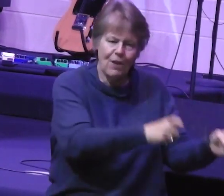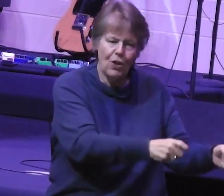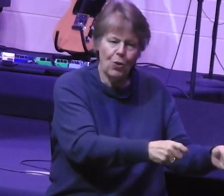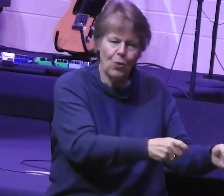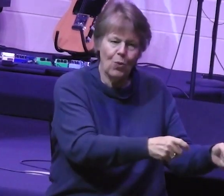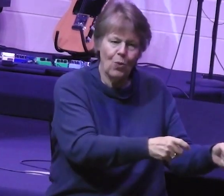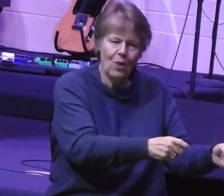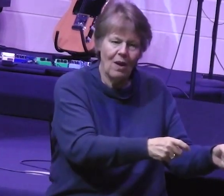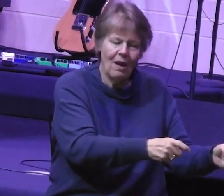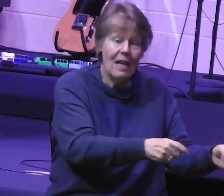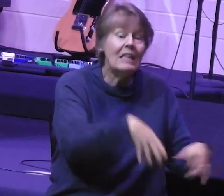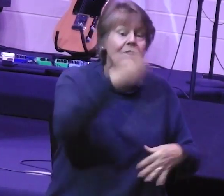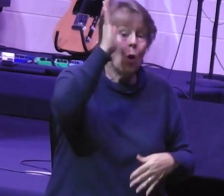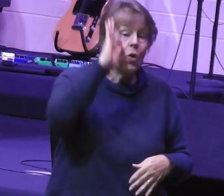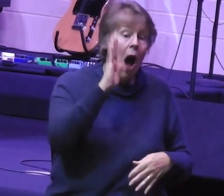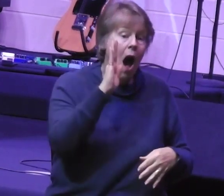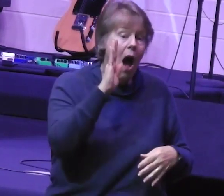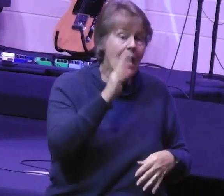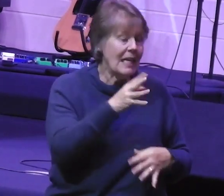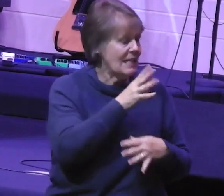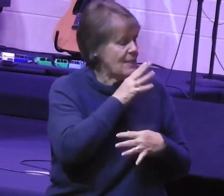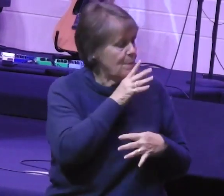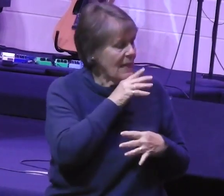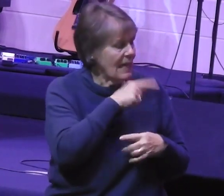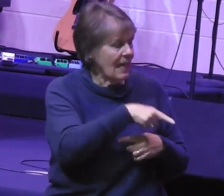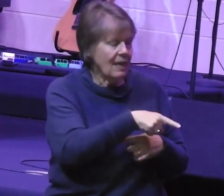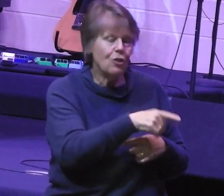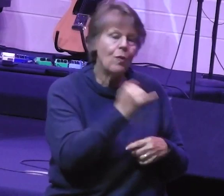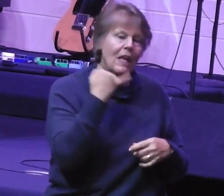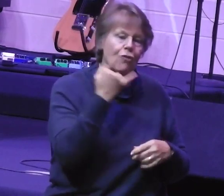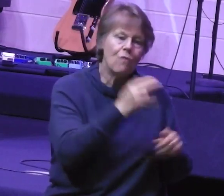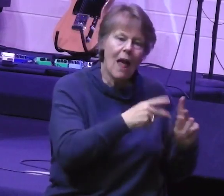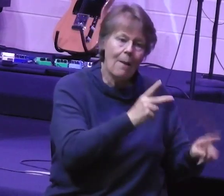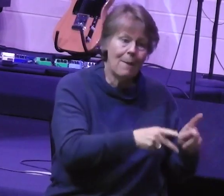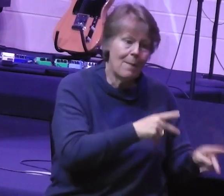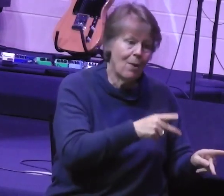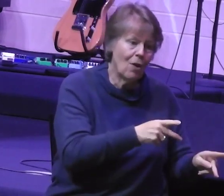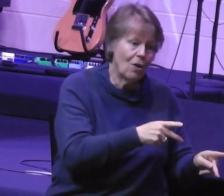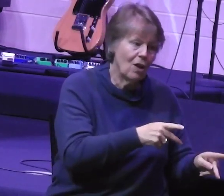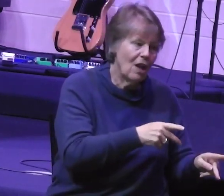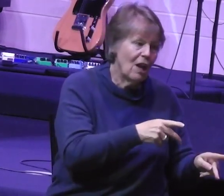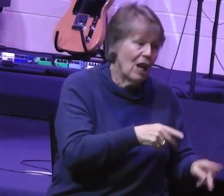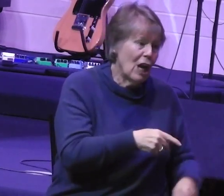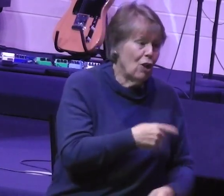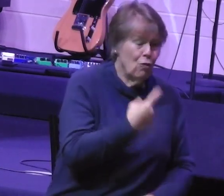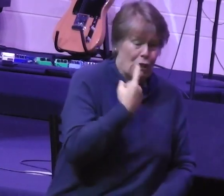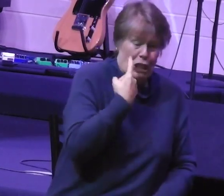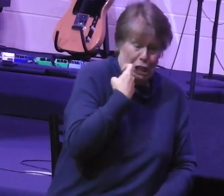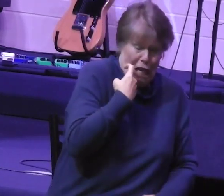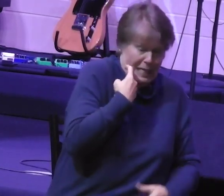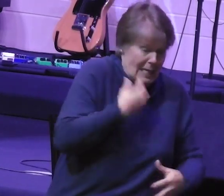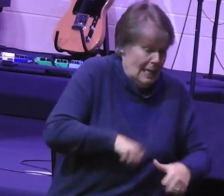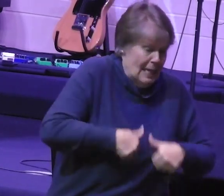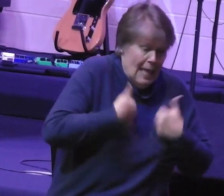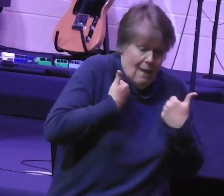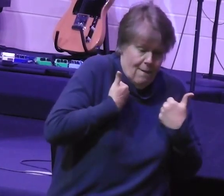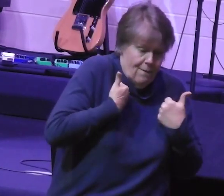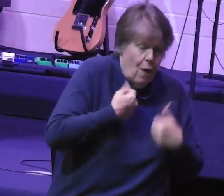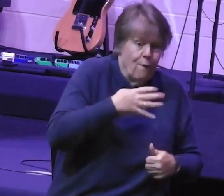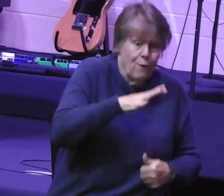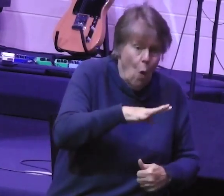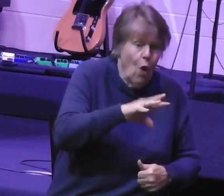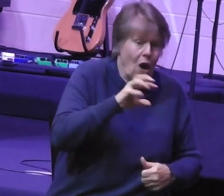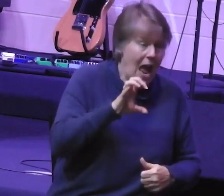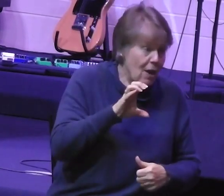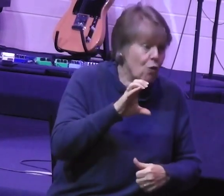he's speaking to the Israelites who literally just spent 400 years in